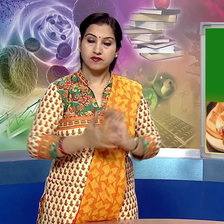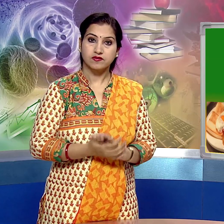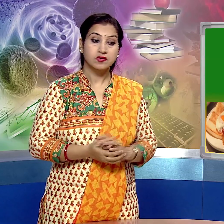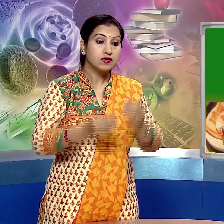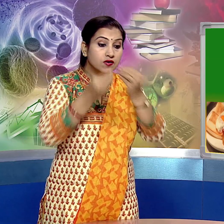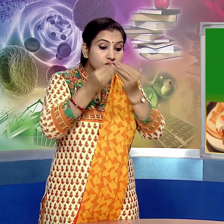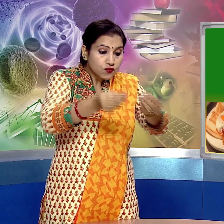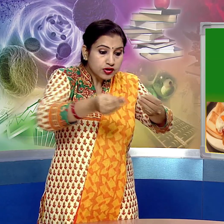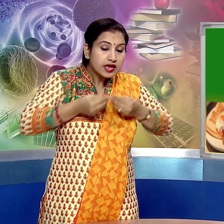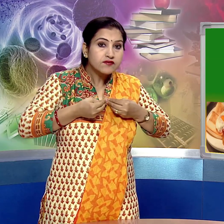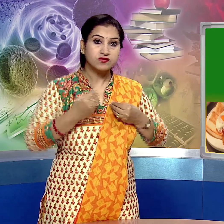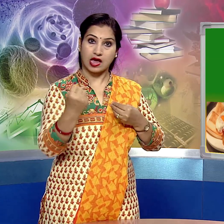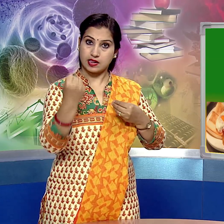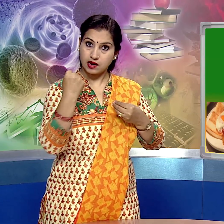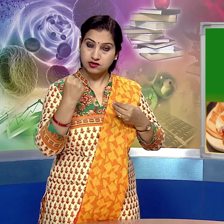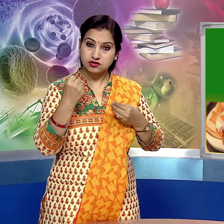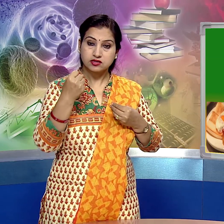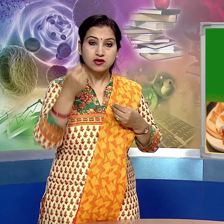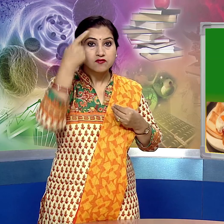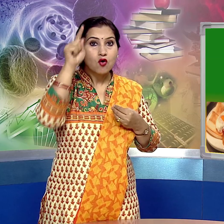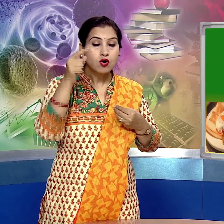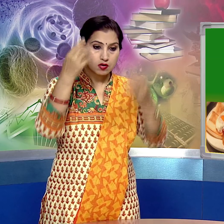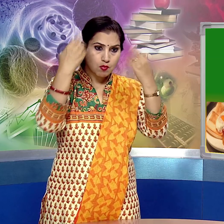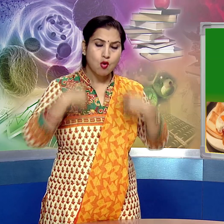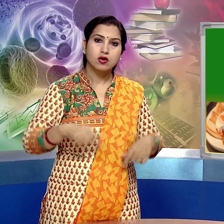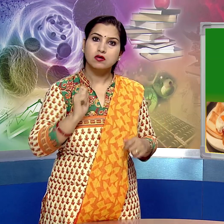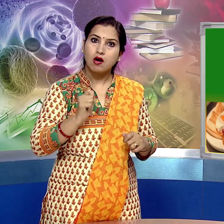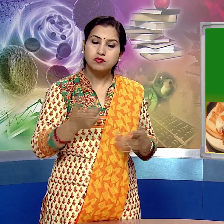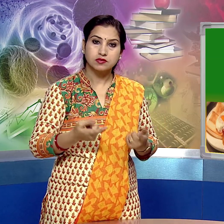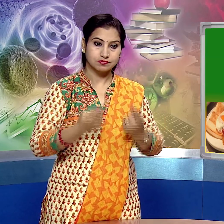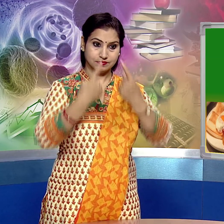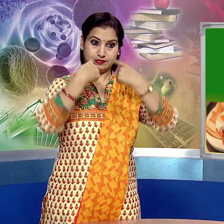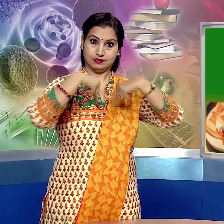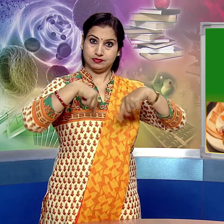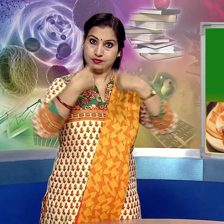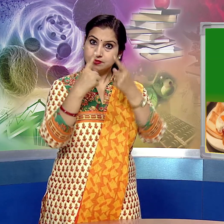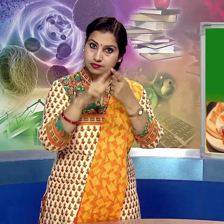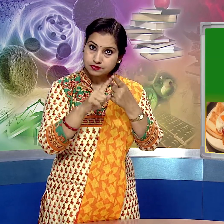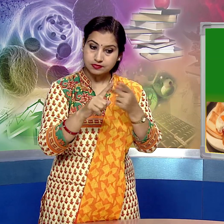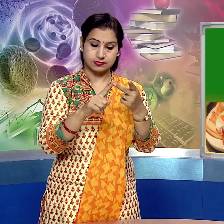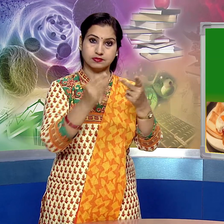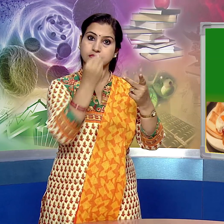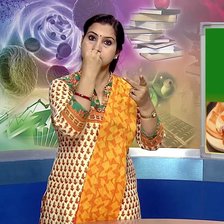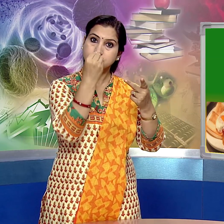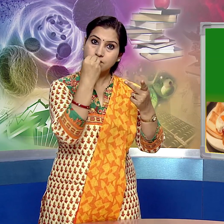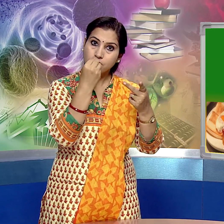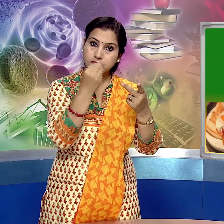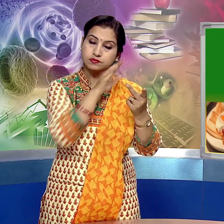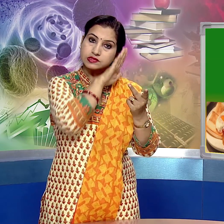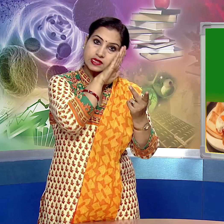Food gives energy for vital body functions like breathing, eating,